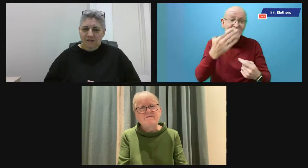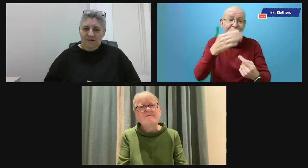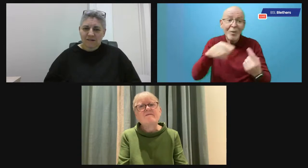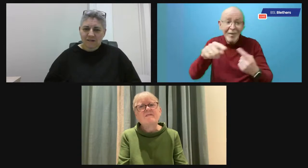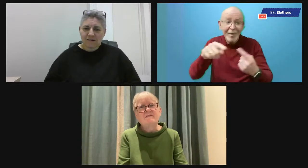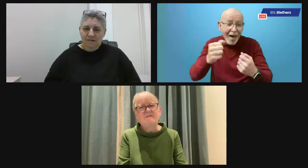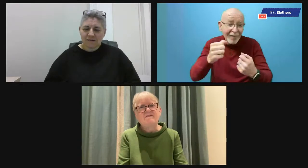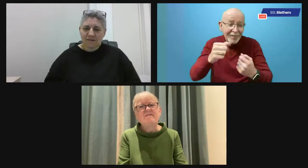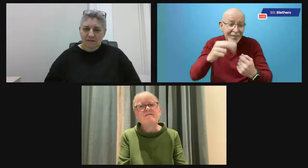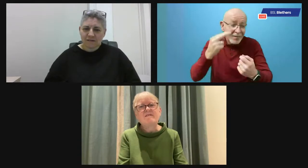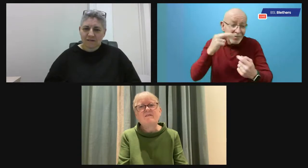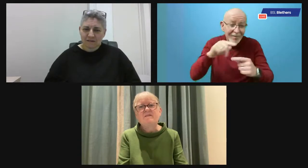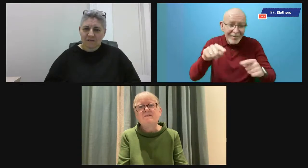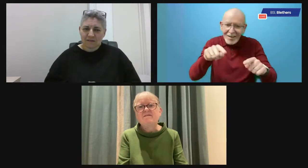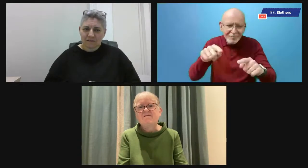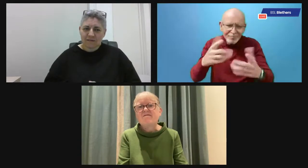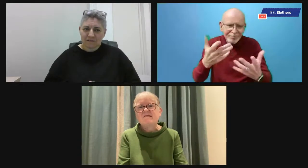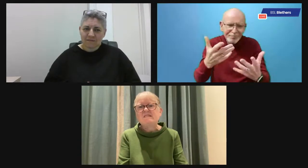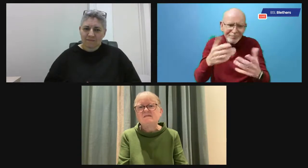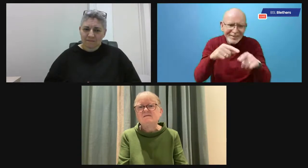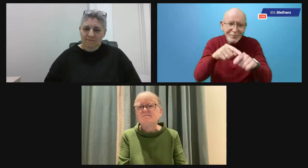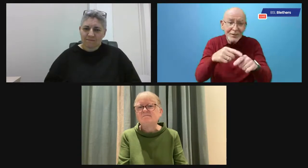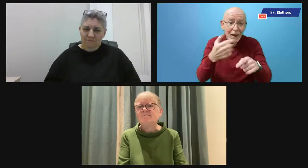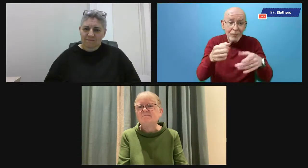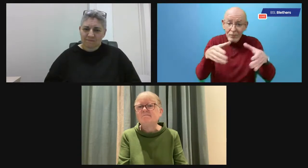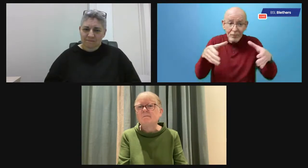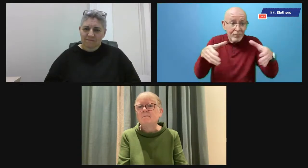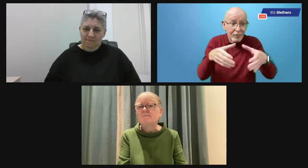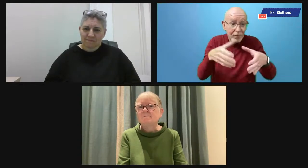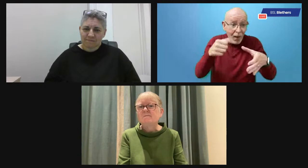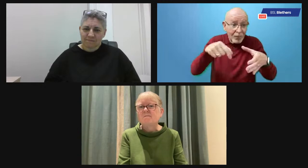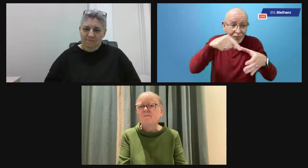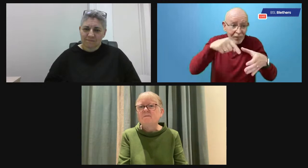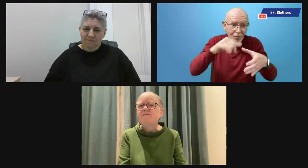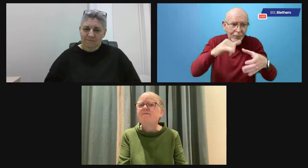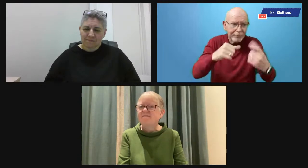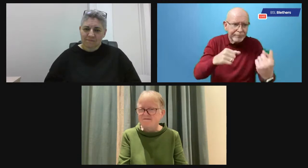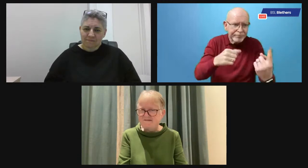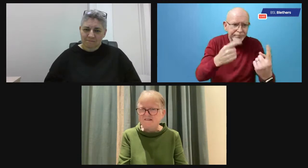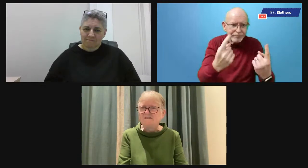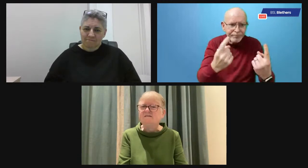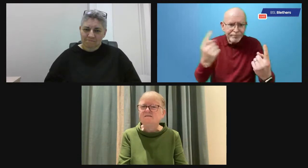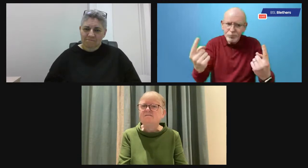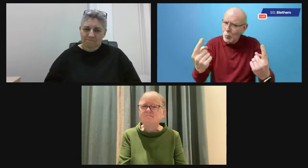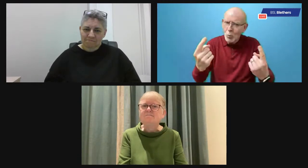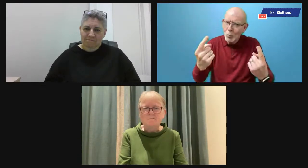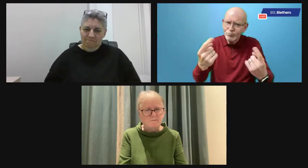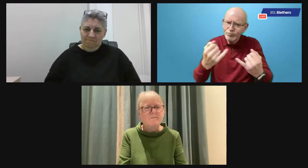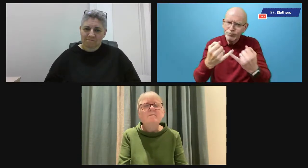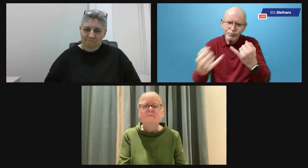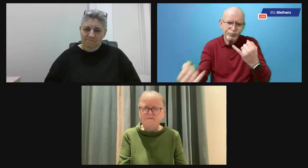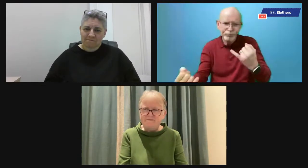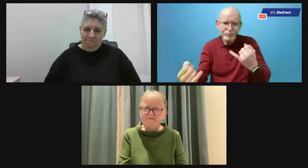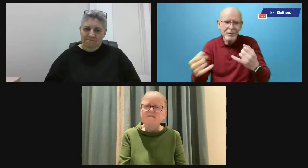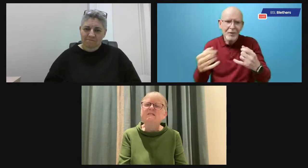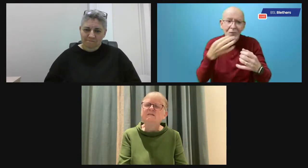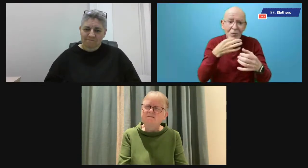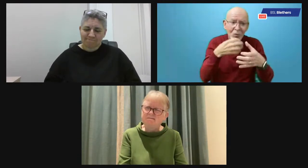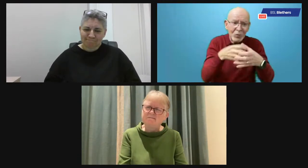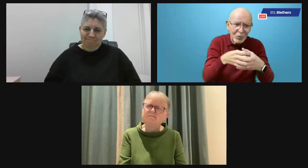alive. If you don't do it and the language doesn't get an opportunity to grow, then it will die.